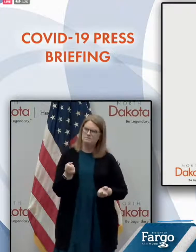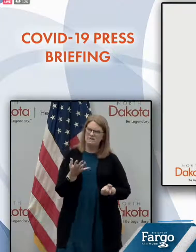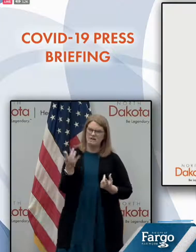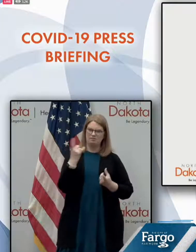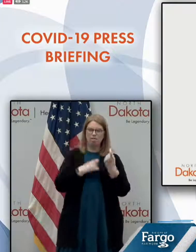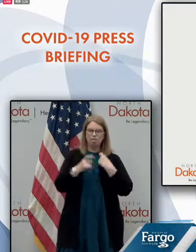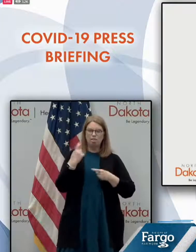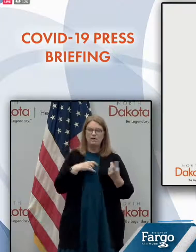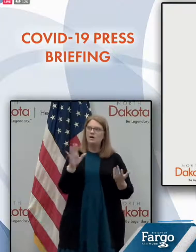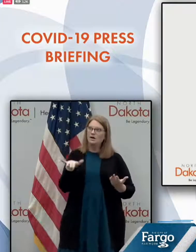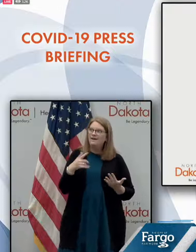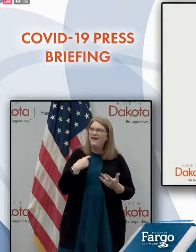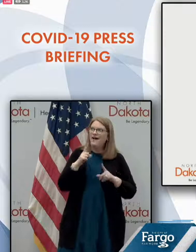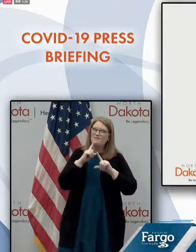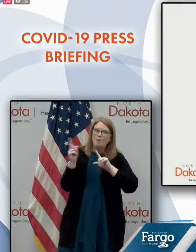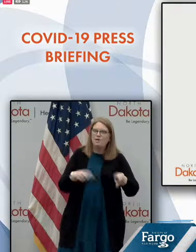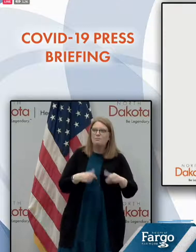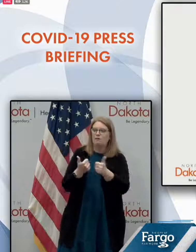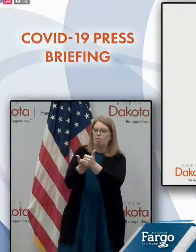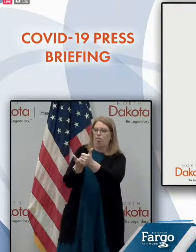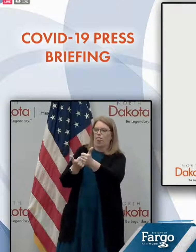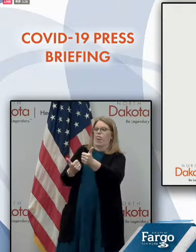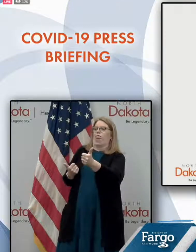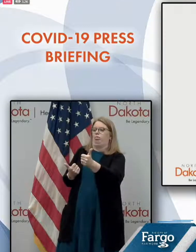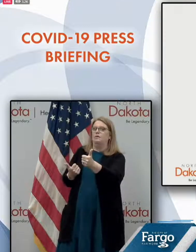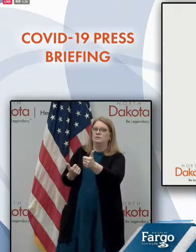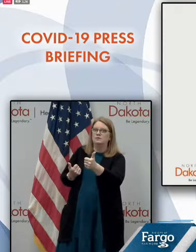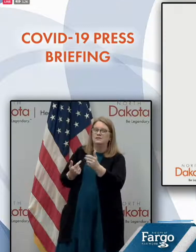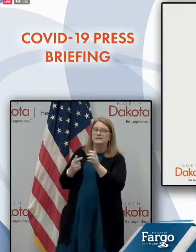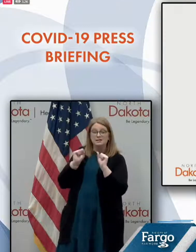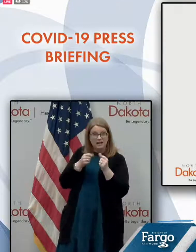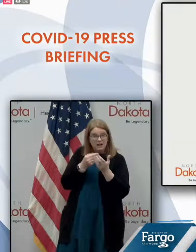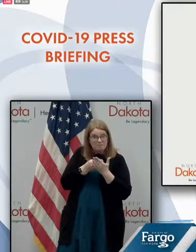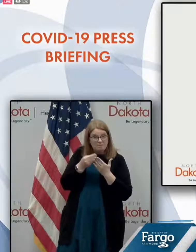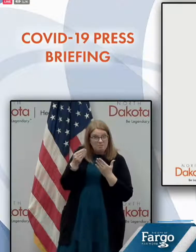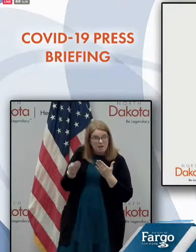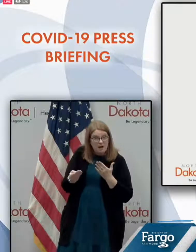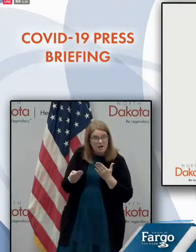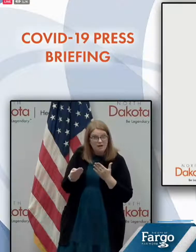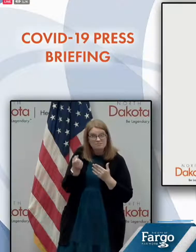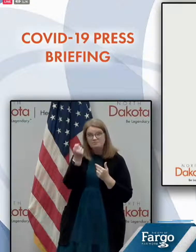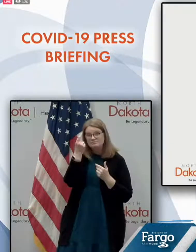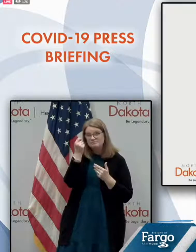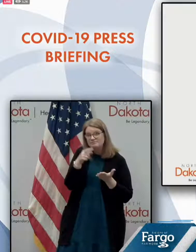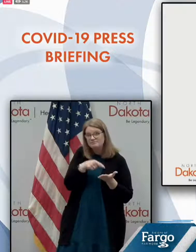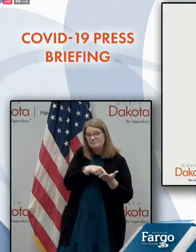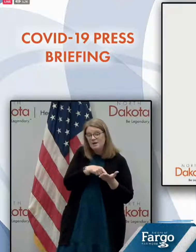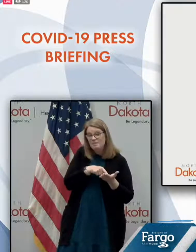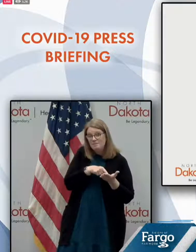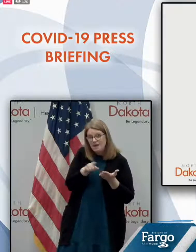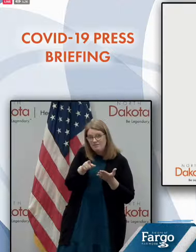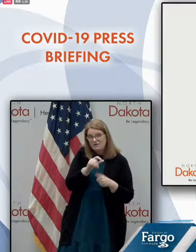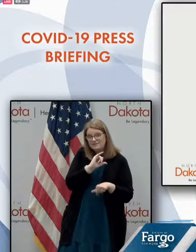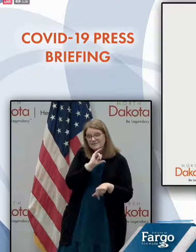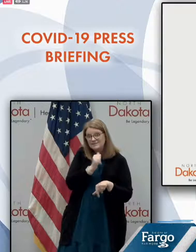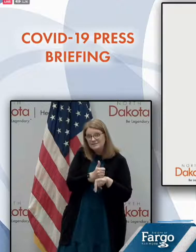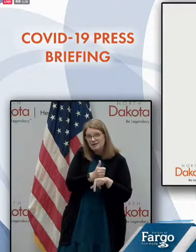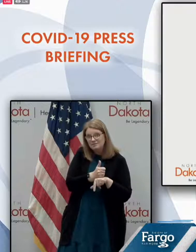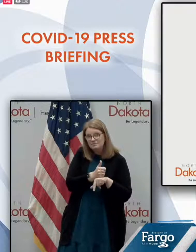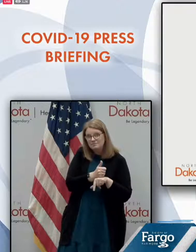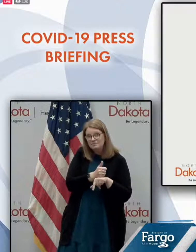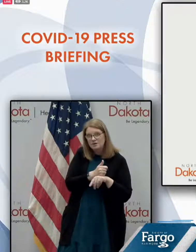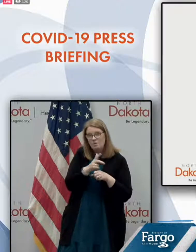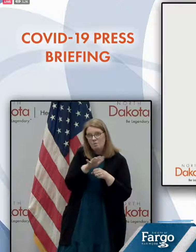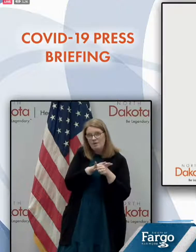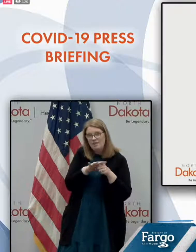items. You may purchase an item that is back-ordered so long as it is paid for and installed, if applicable,